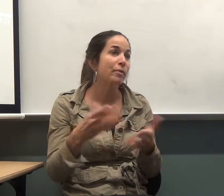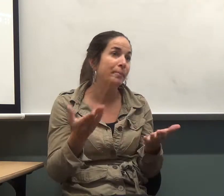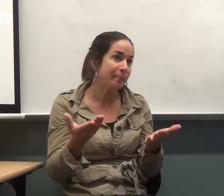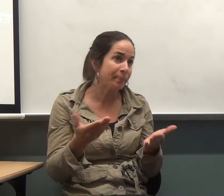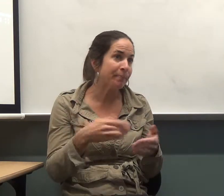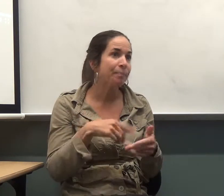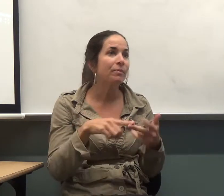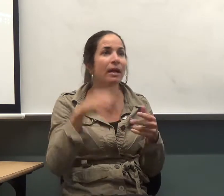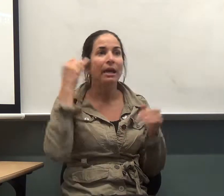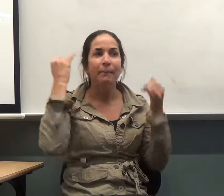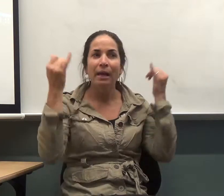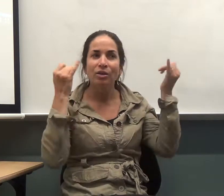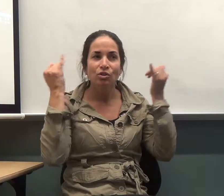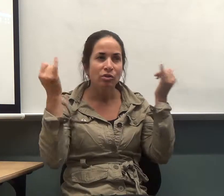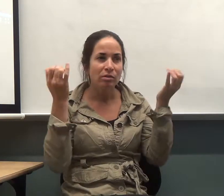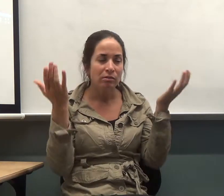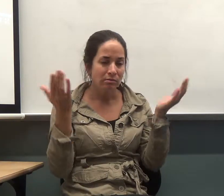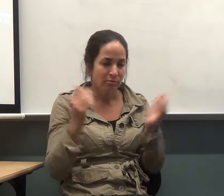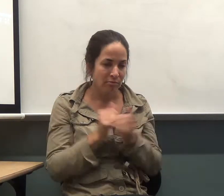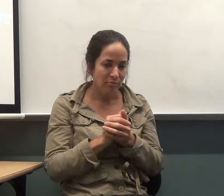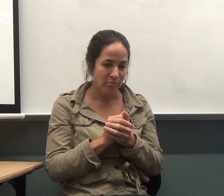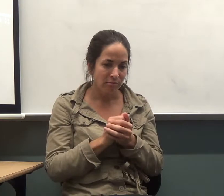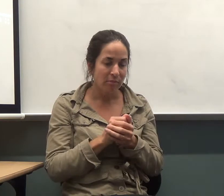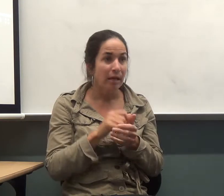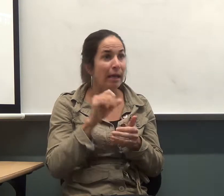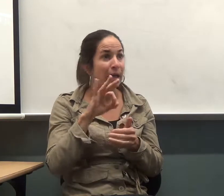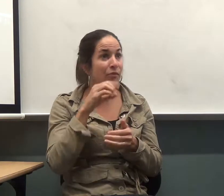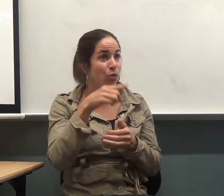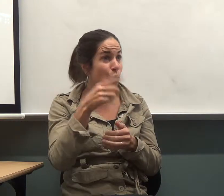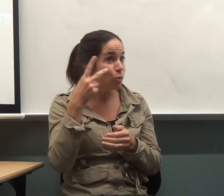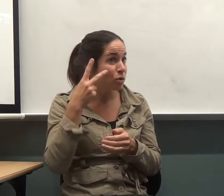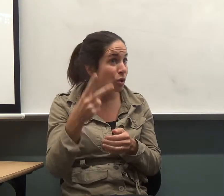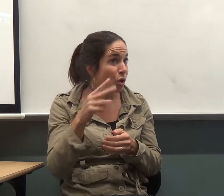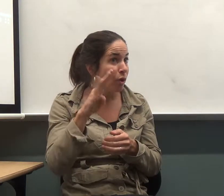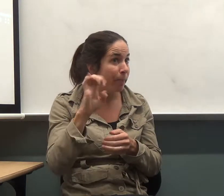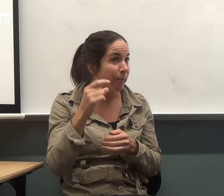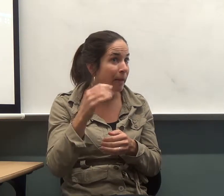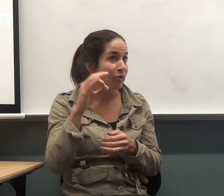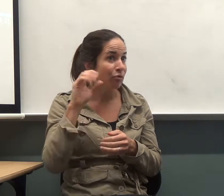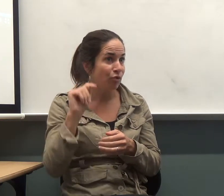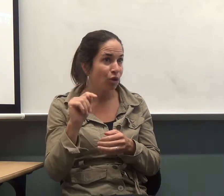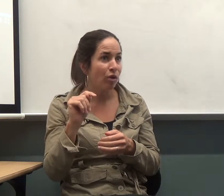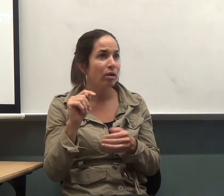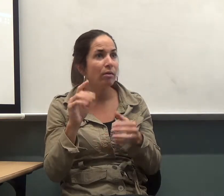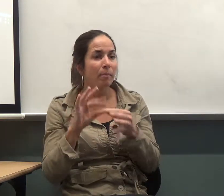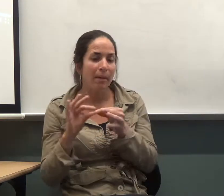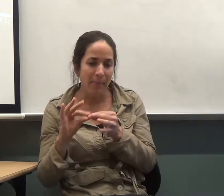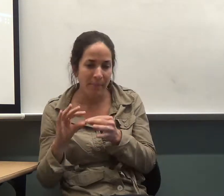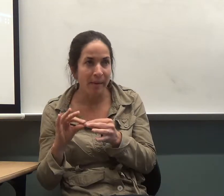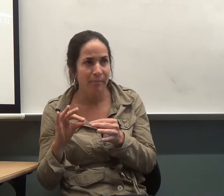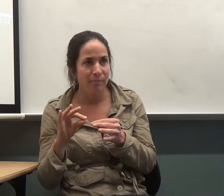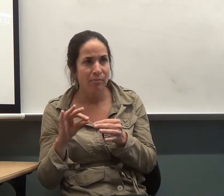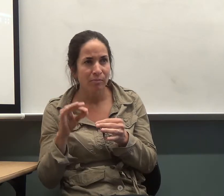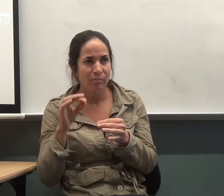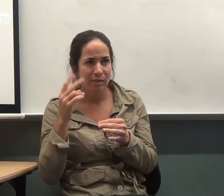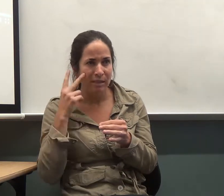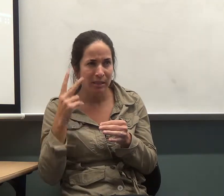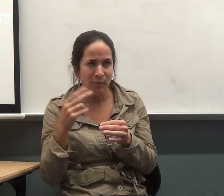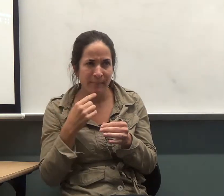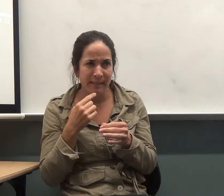Imagined. If you saw Bigfoot, you follow where I'm going with this? I want you to try to work with these ideas. It doesn't